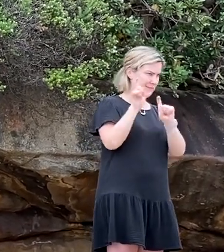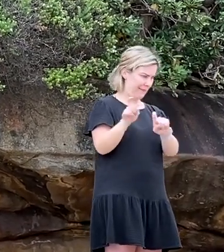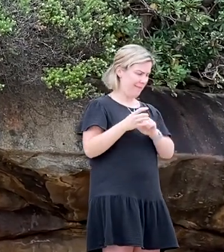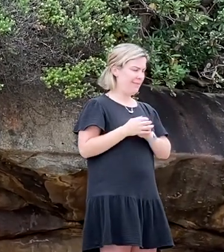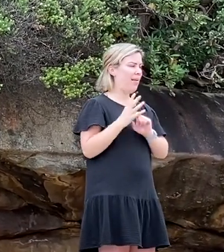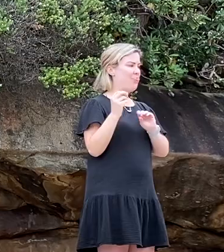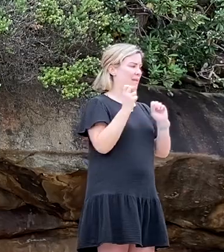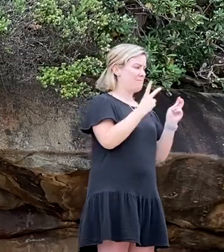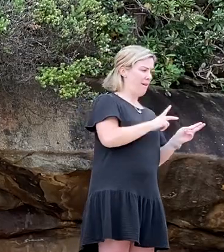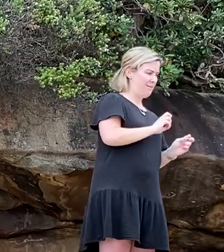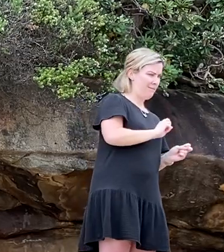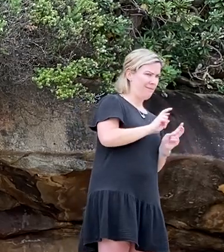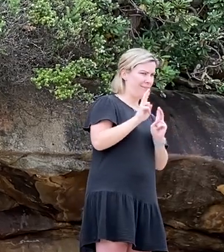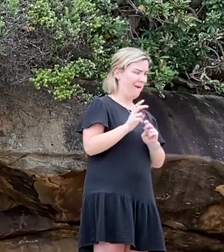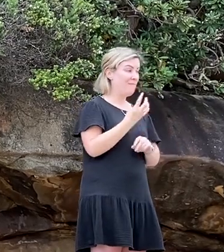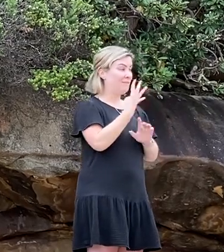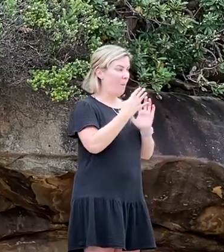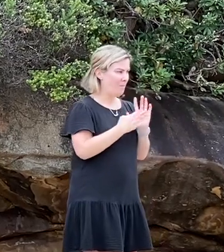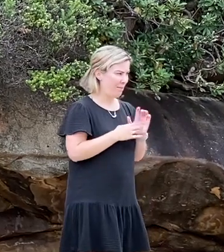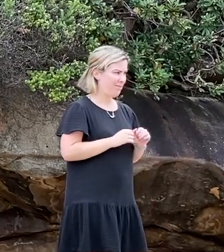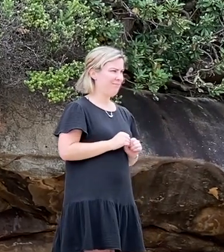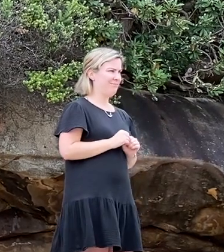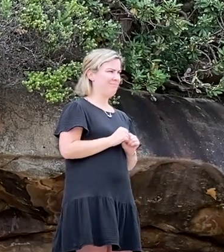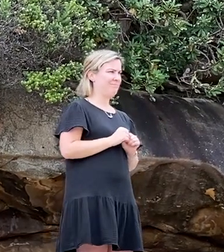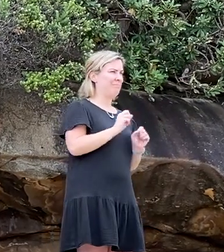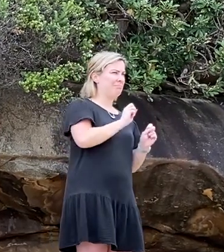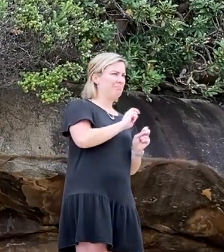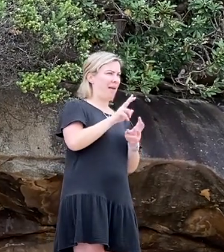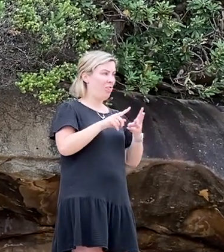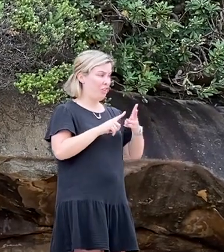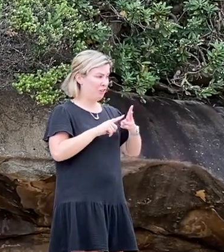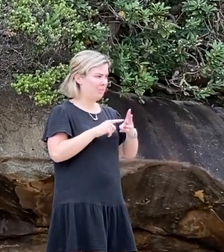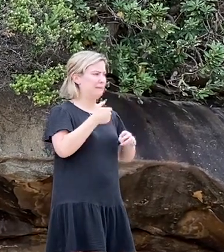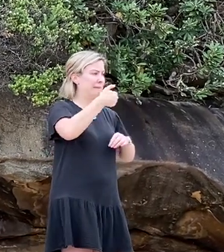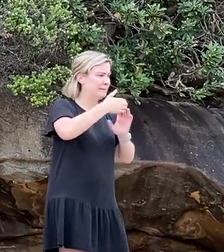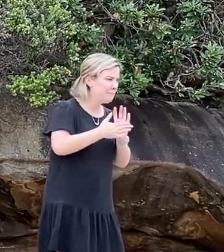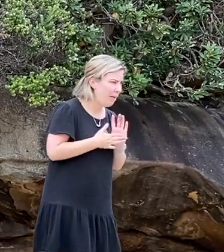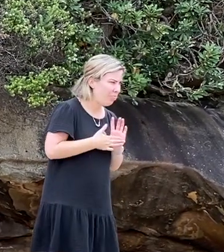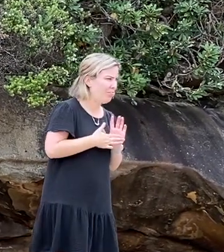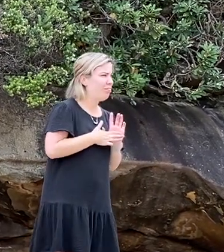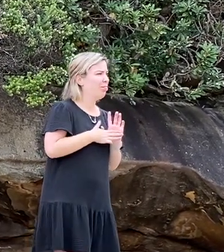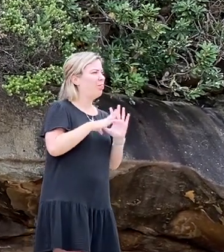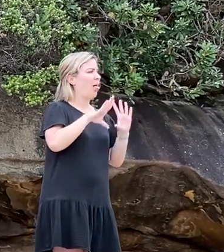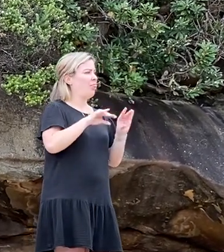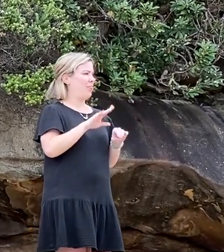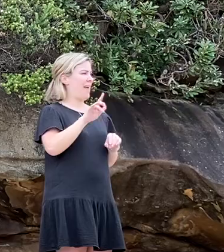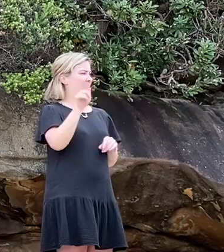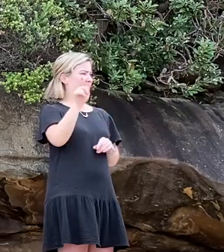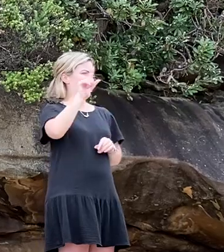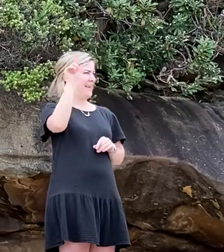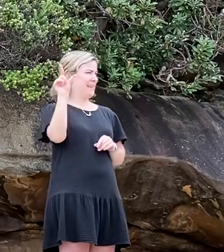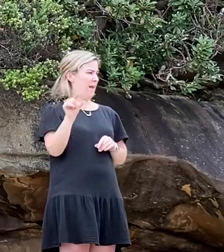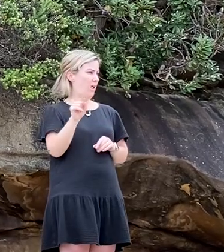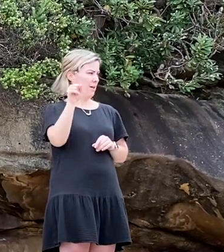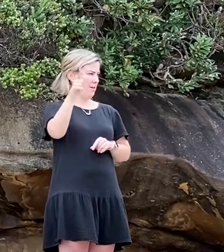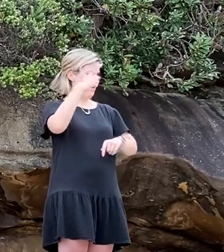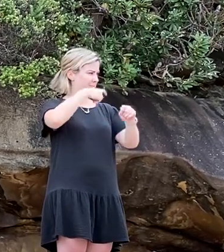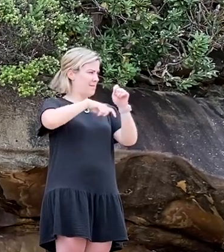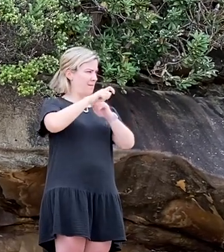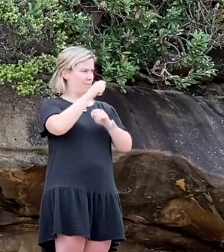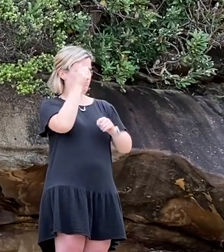4 months the second time, and 6 months the third time. And then Italy was getting a bit clever at computers by then,